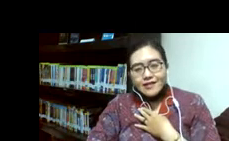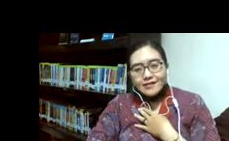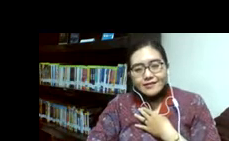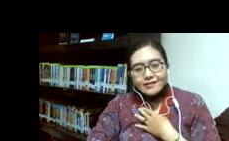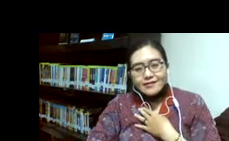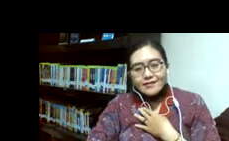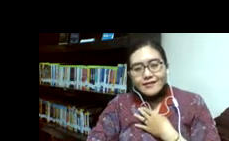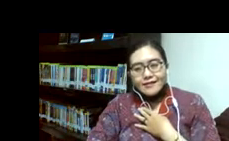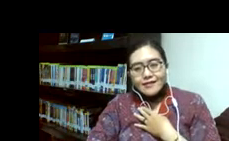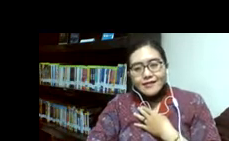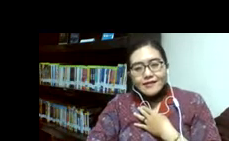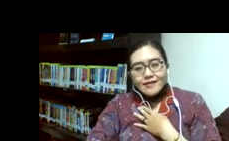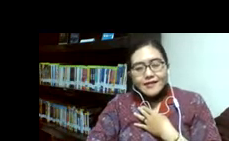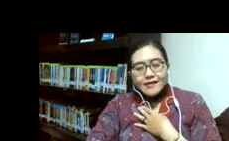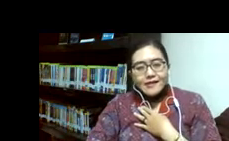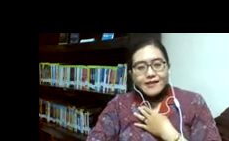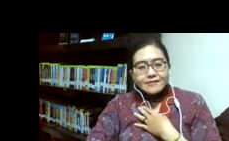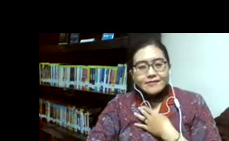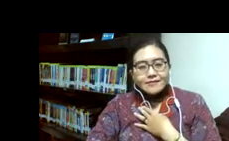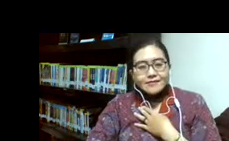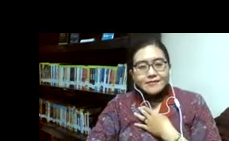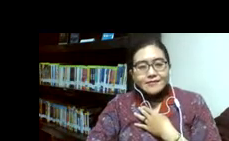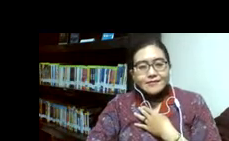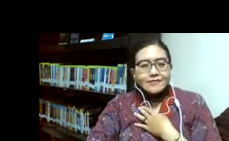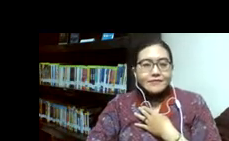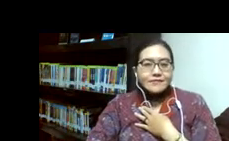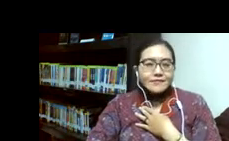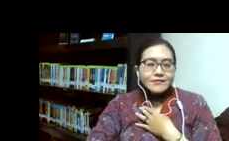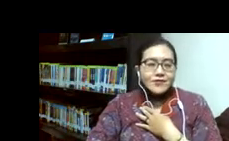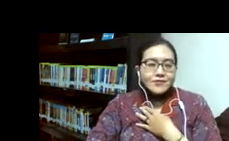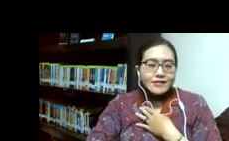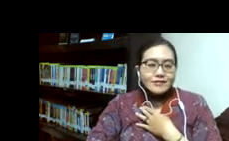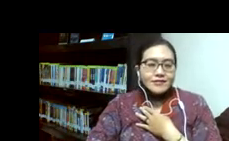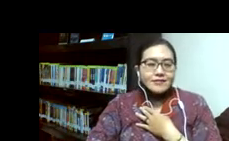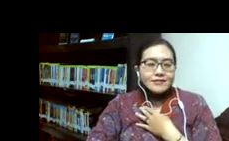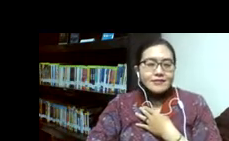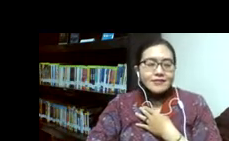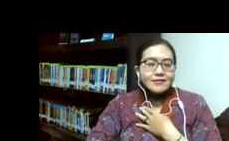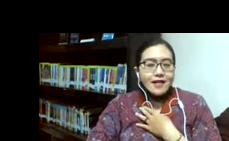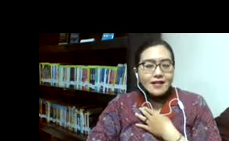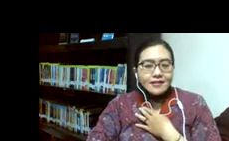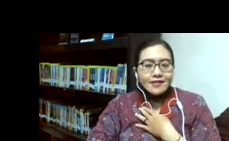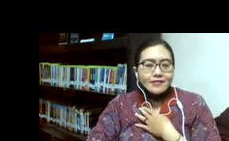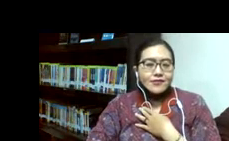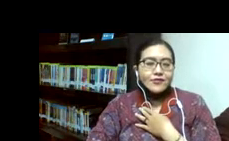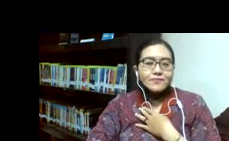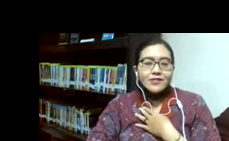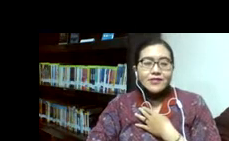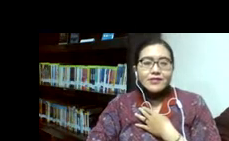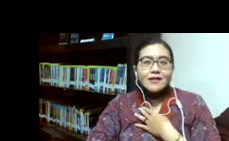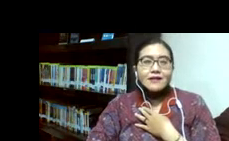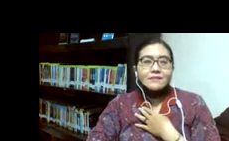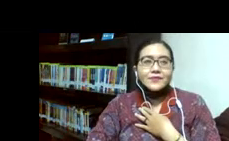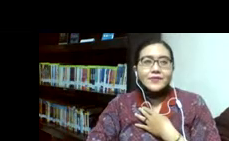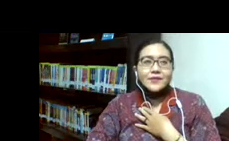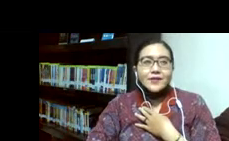several signs, and so that the sign Kata